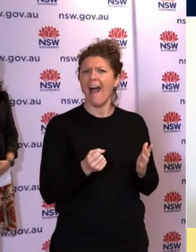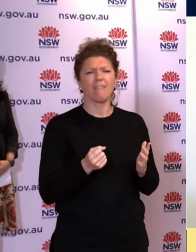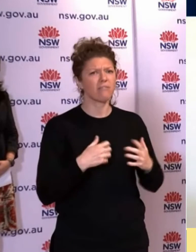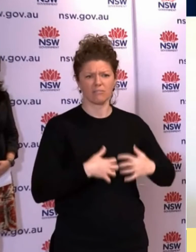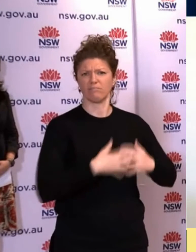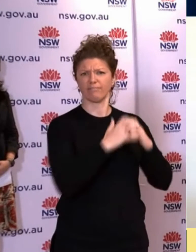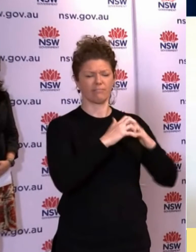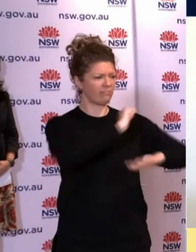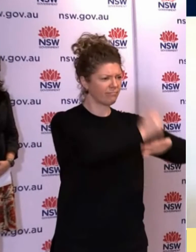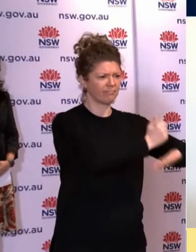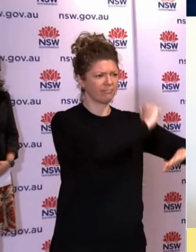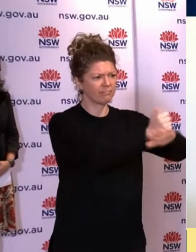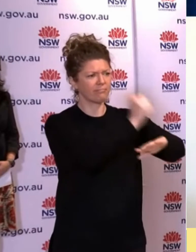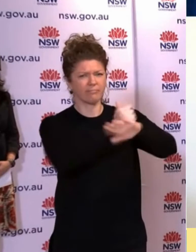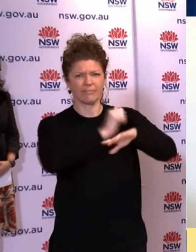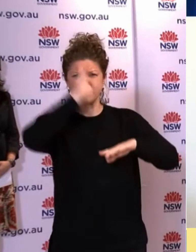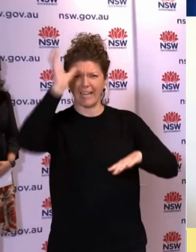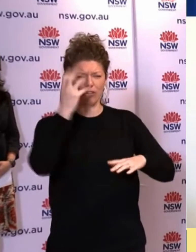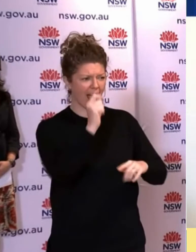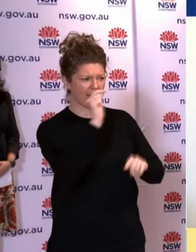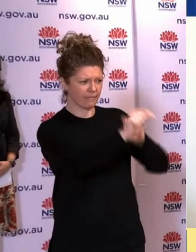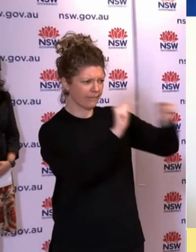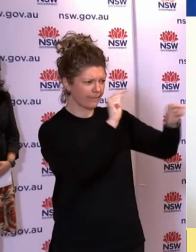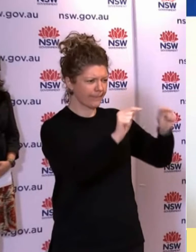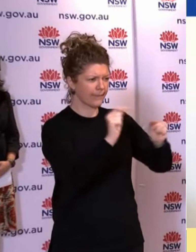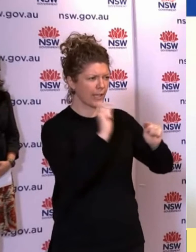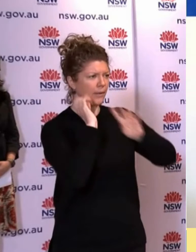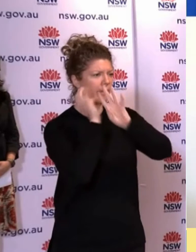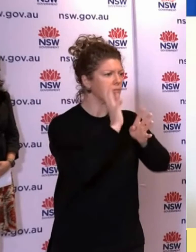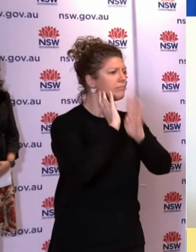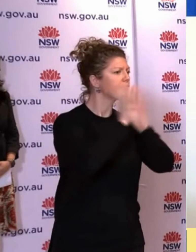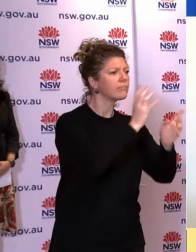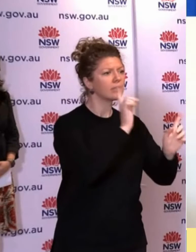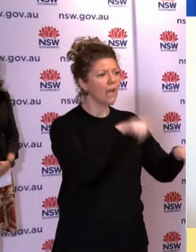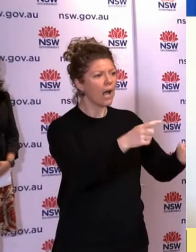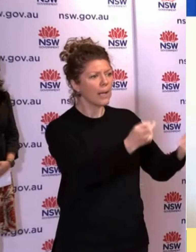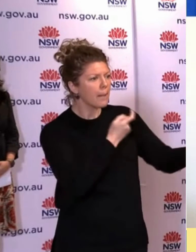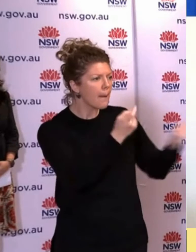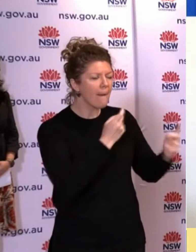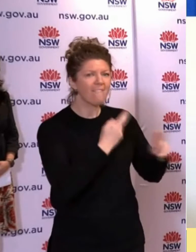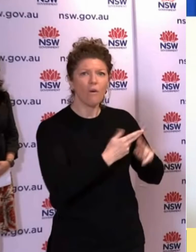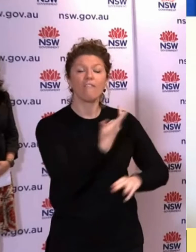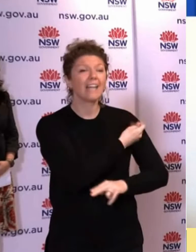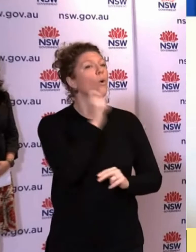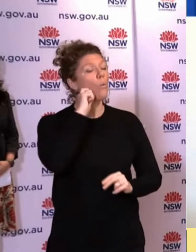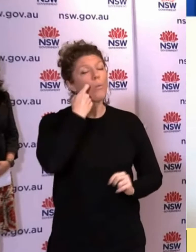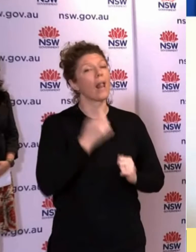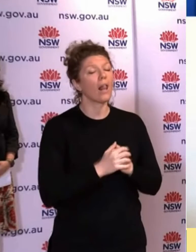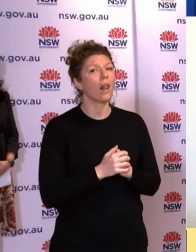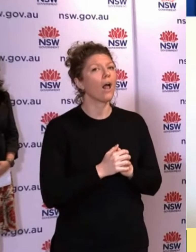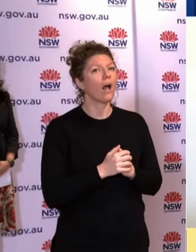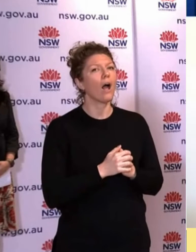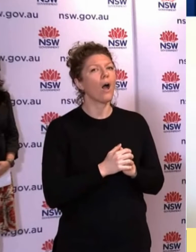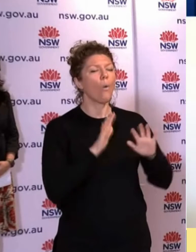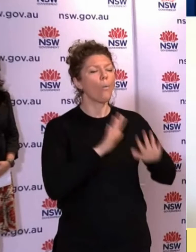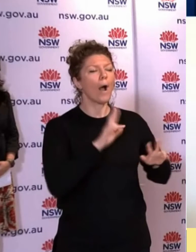online in more numbers this week will see the vaccination rates escalate in the far west and